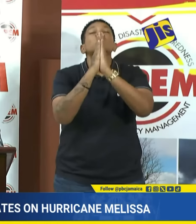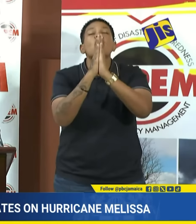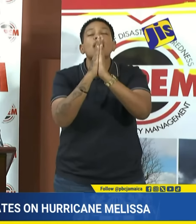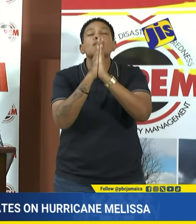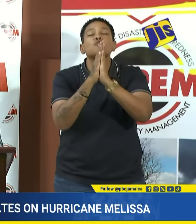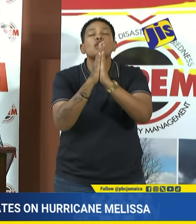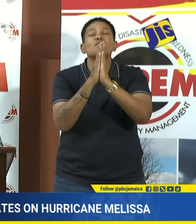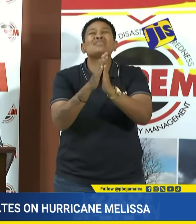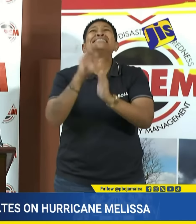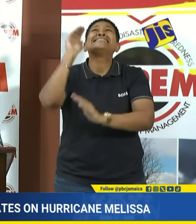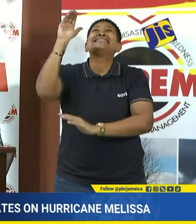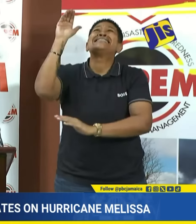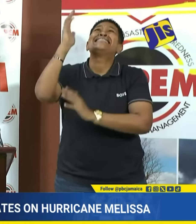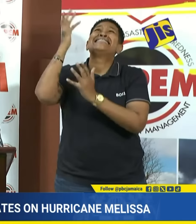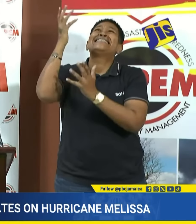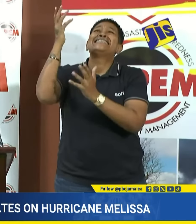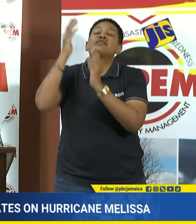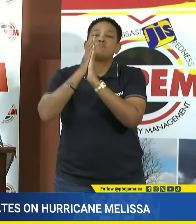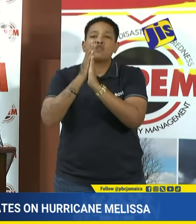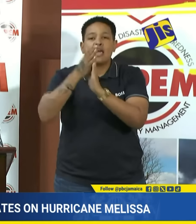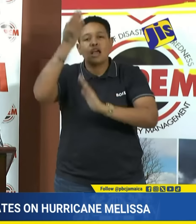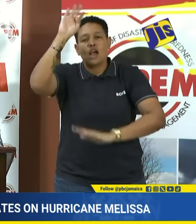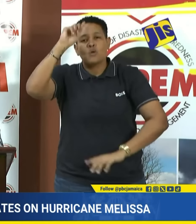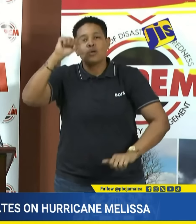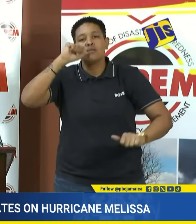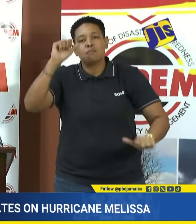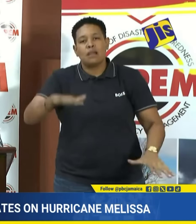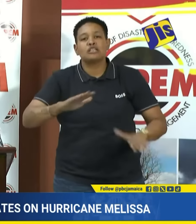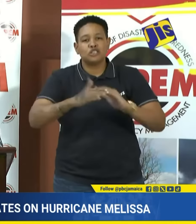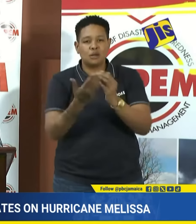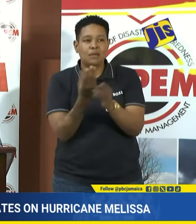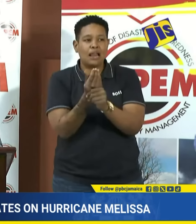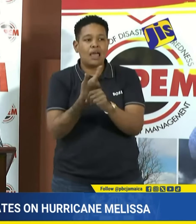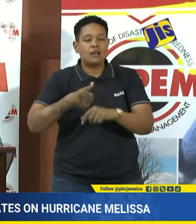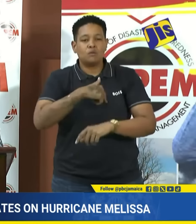pray, and let us continue to pray that God will bless